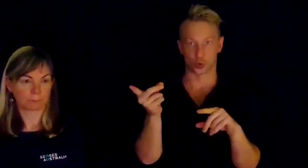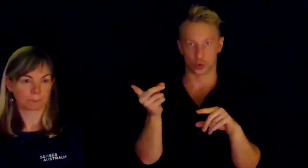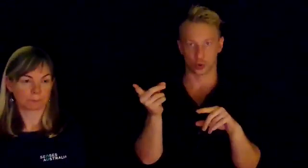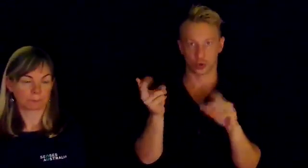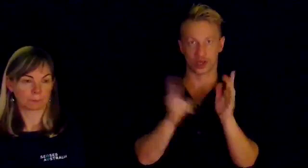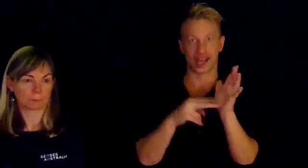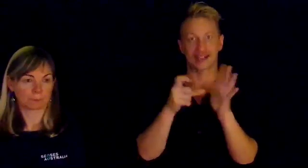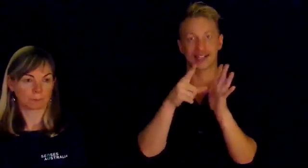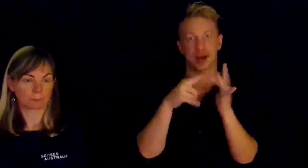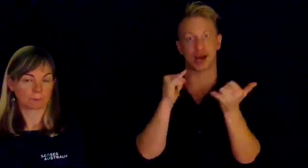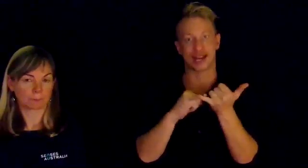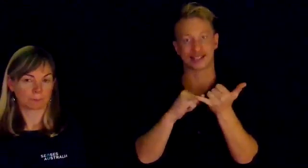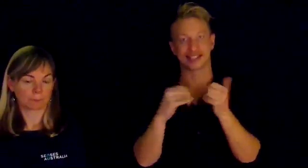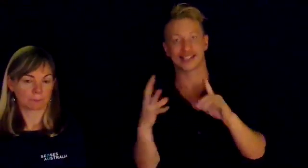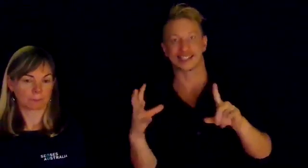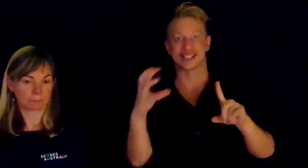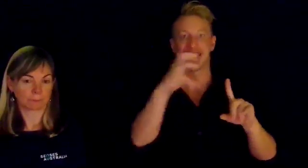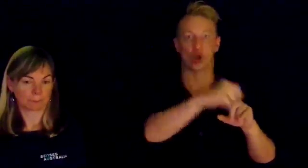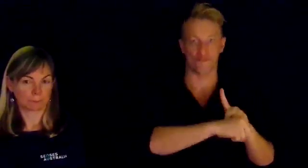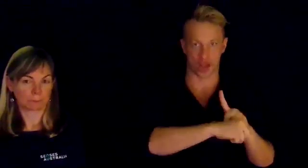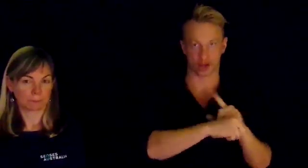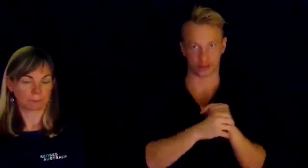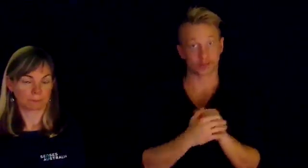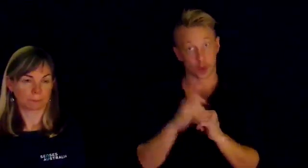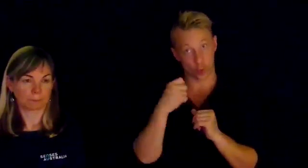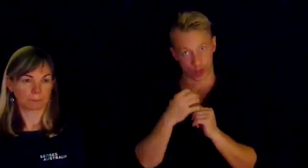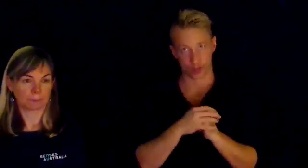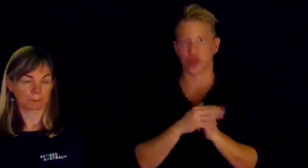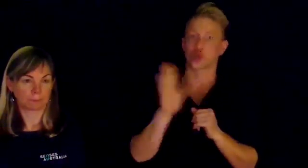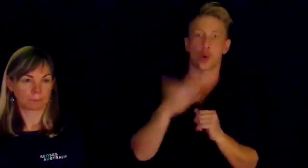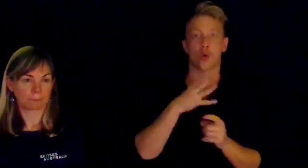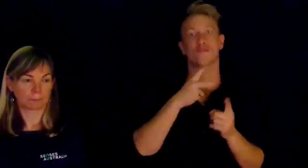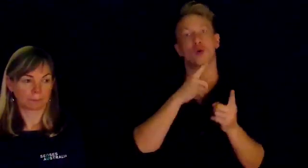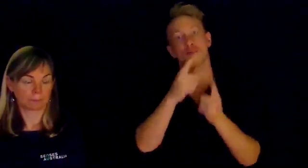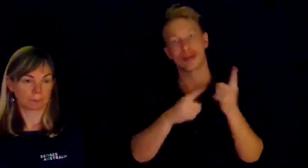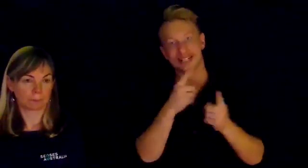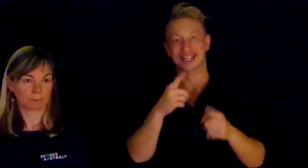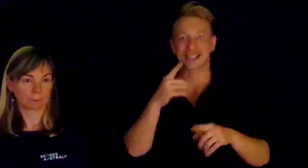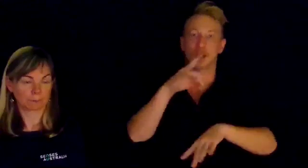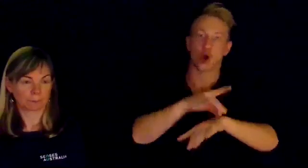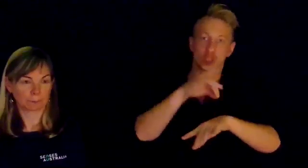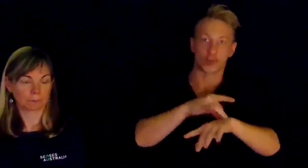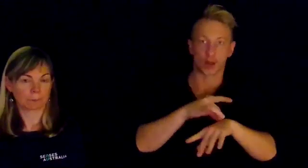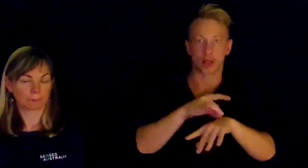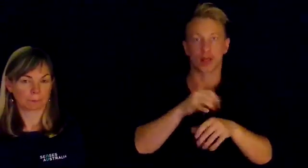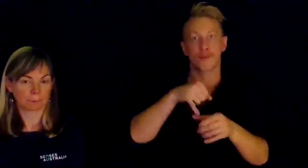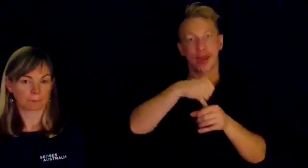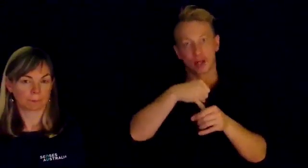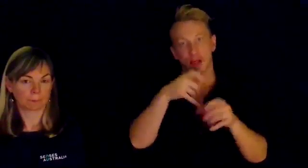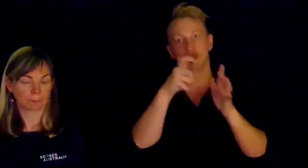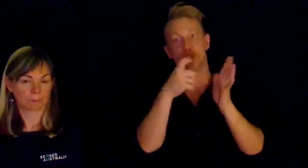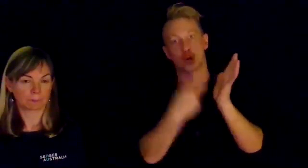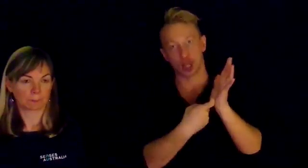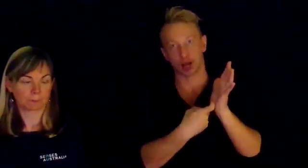and meetings with professionals, all of those appointments, all the hours to support